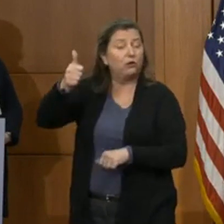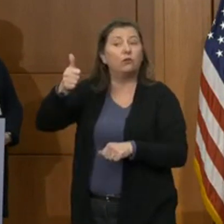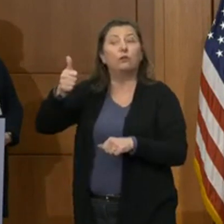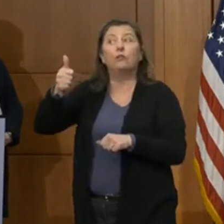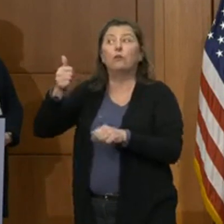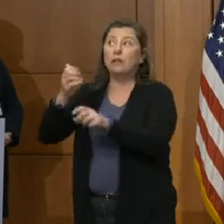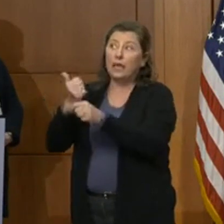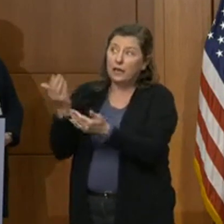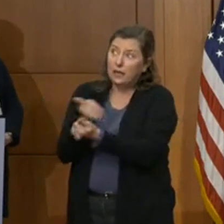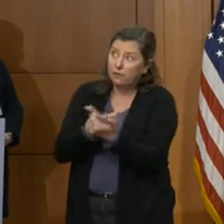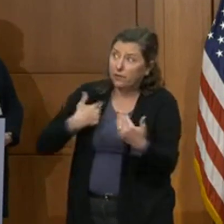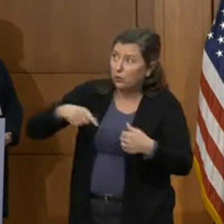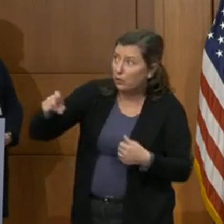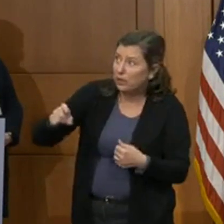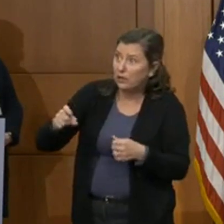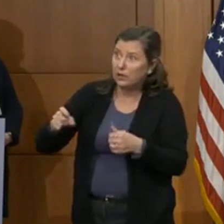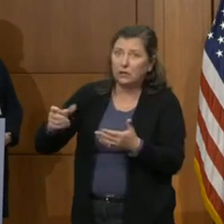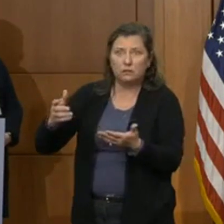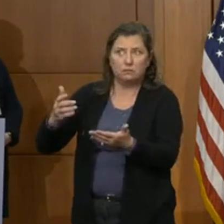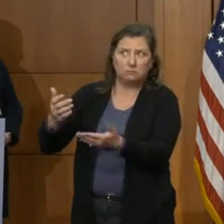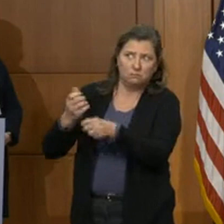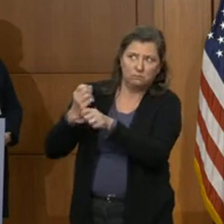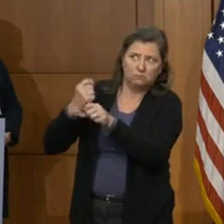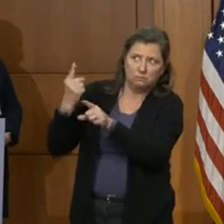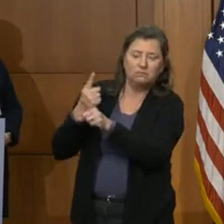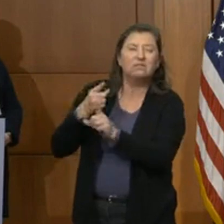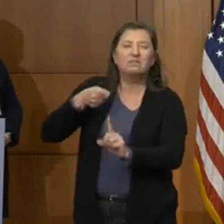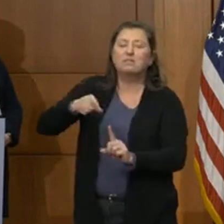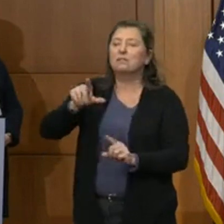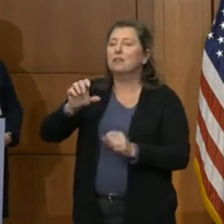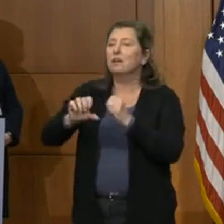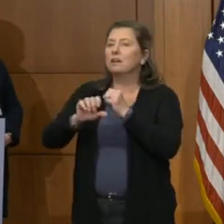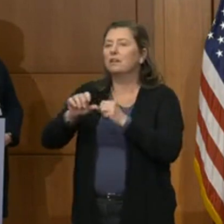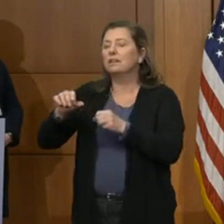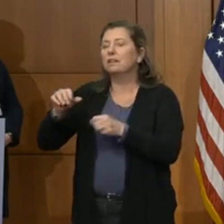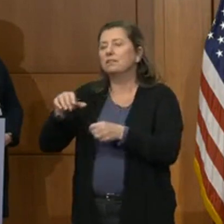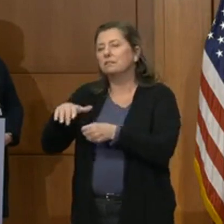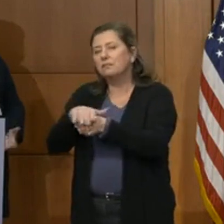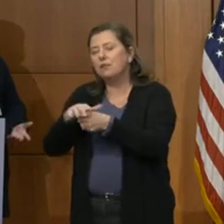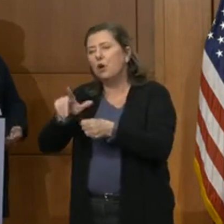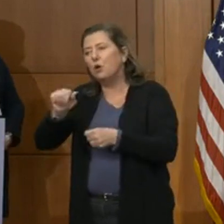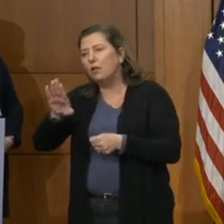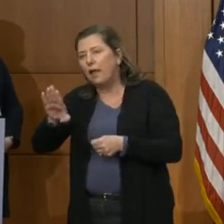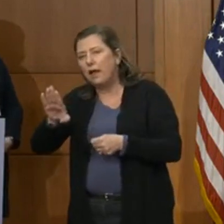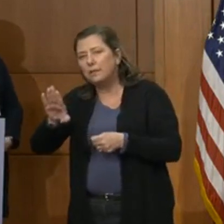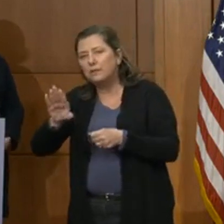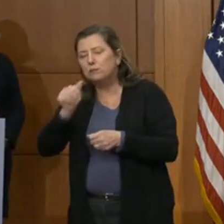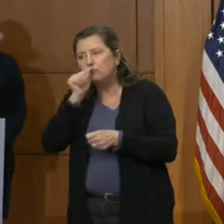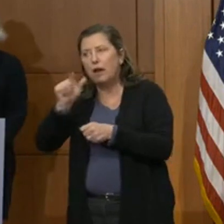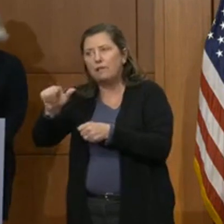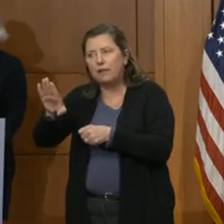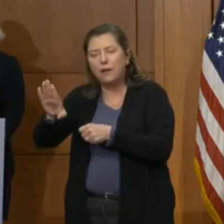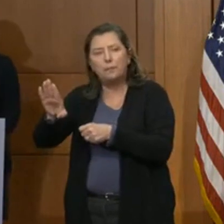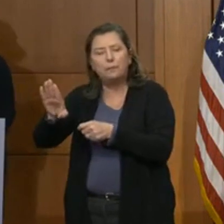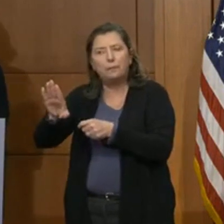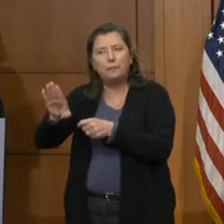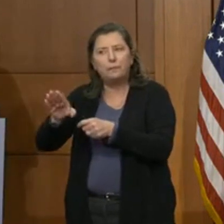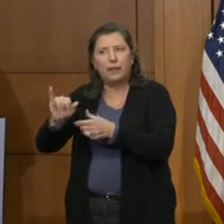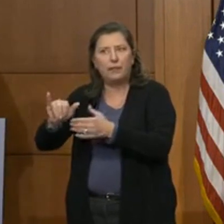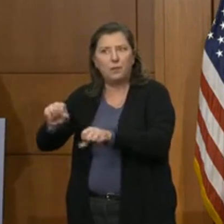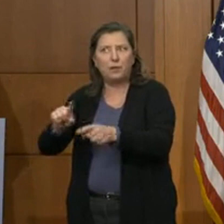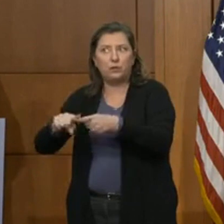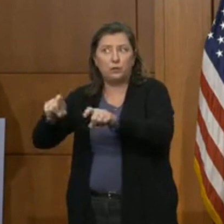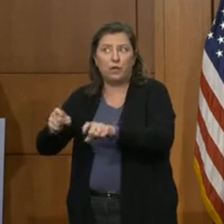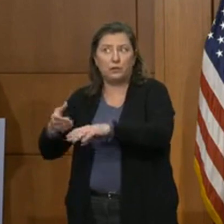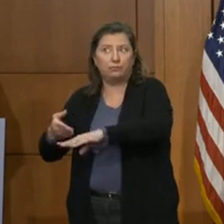getting increasingly better, especially with the commercial labs, so that they're more likely as they move up from